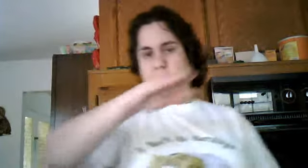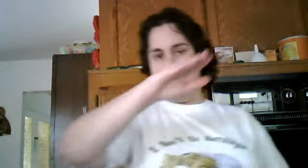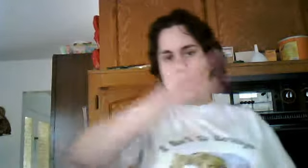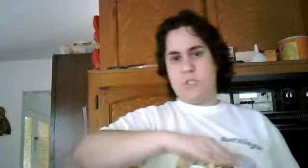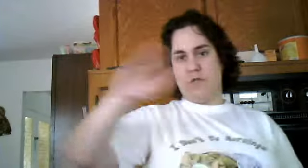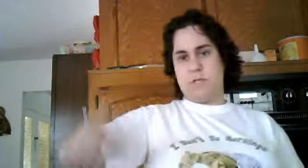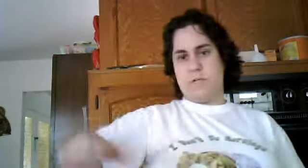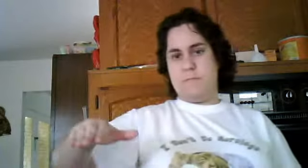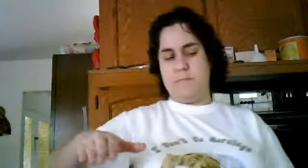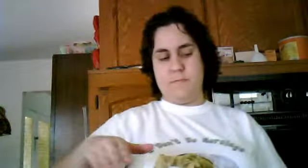Children.